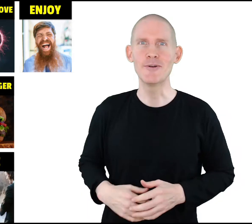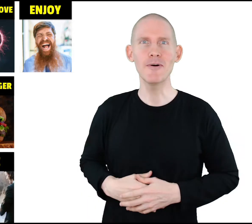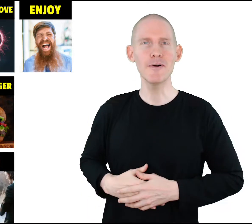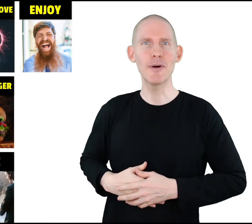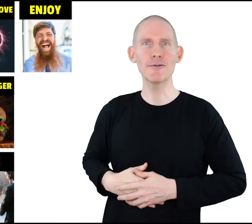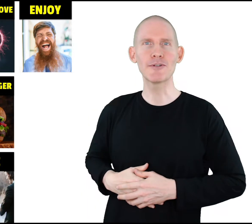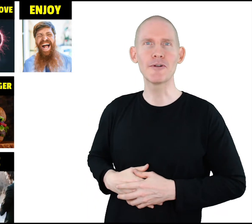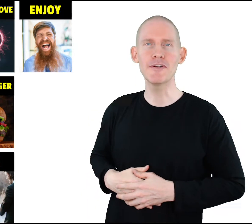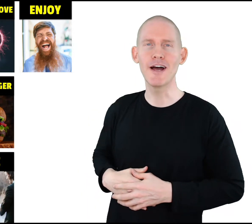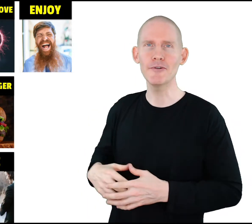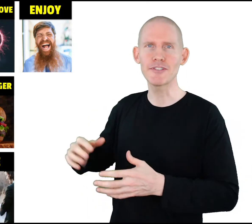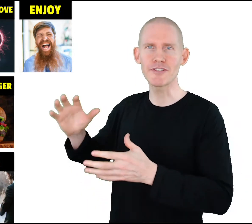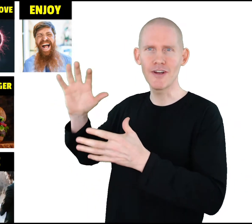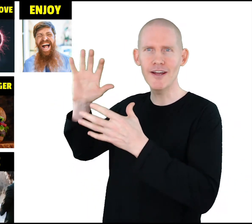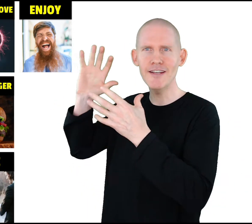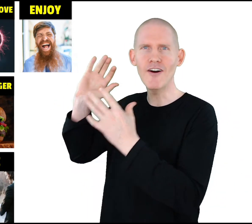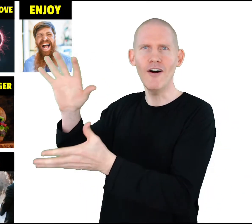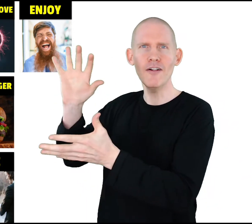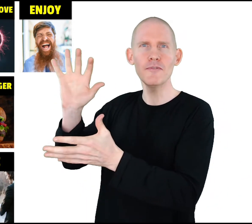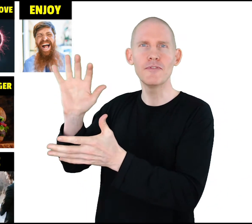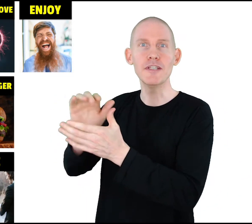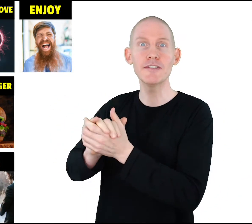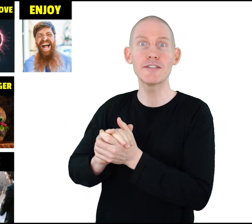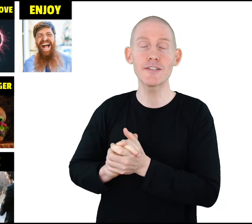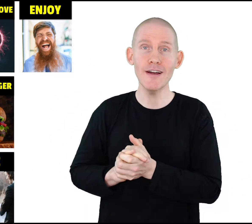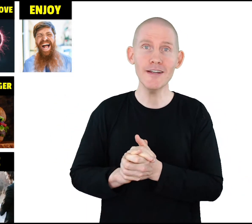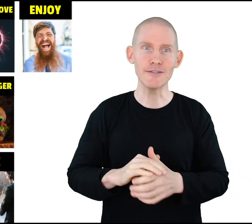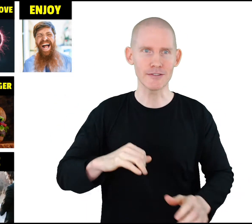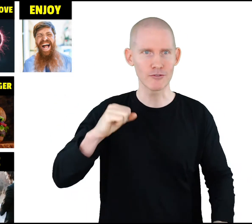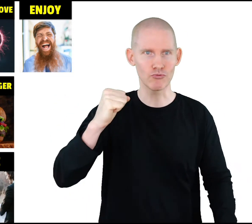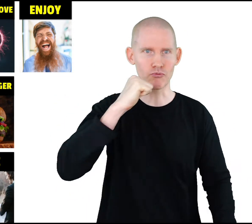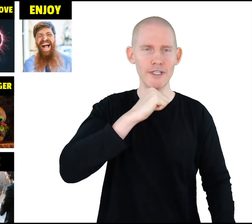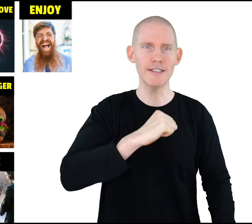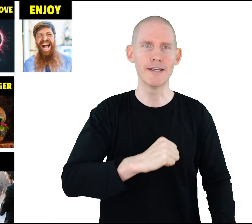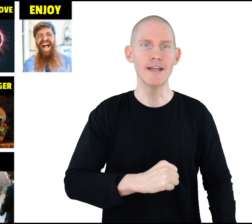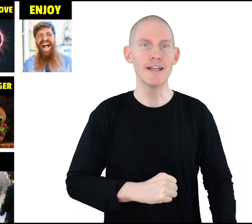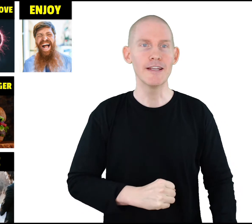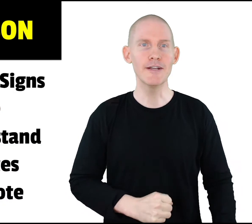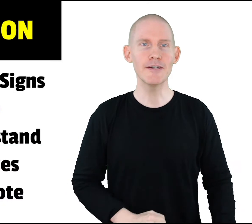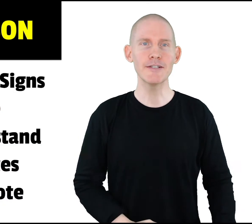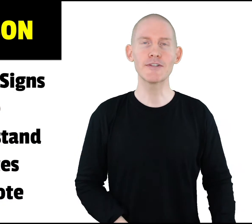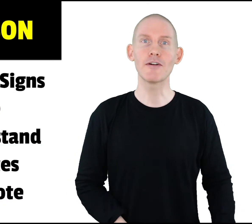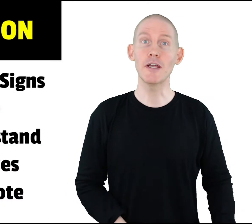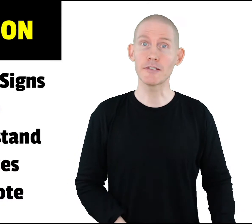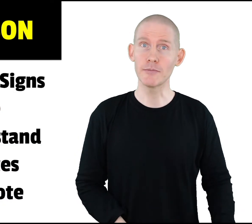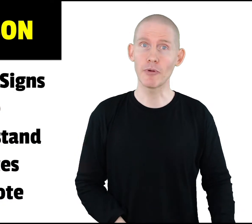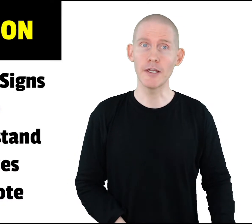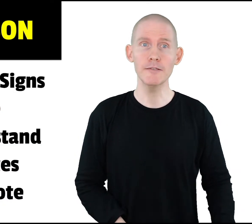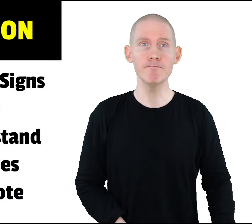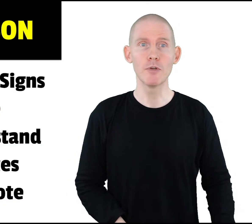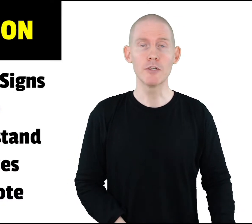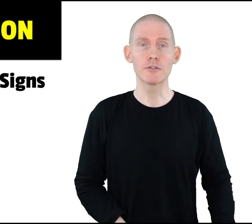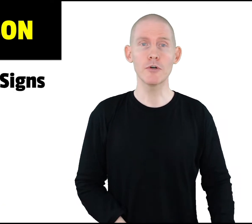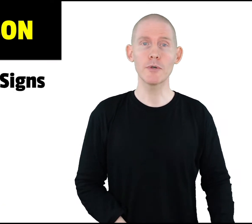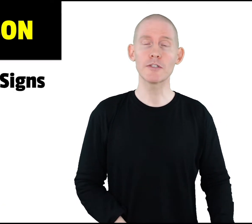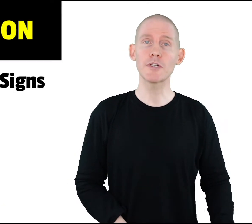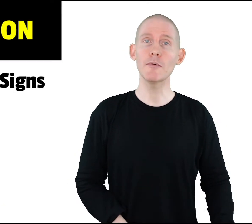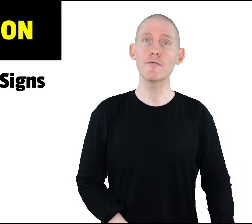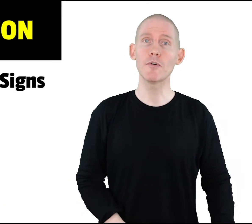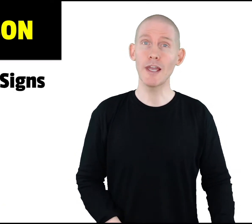You're about to learn how to sign all of these signs. Great. Here is our lesson plan. So we're going to start with the